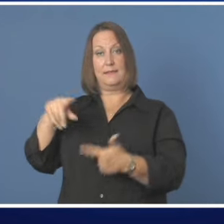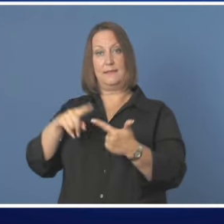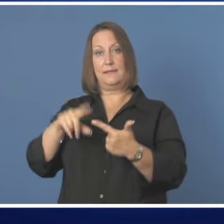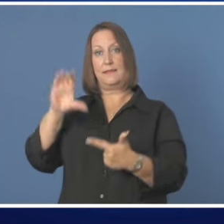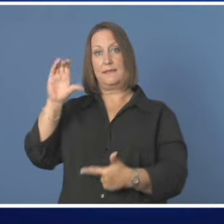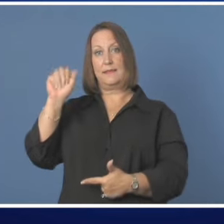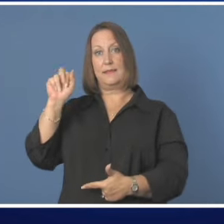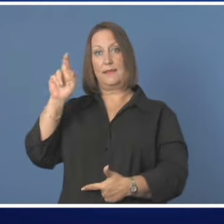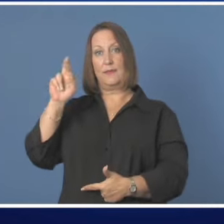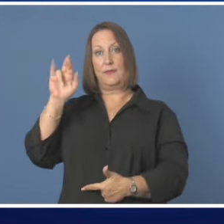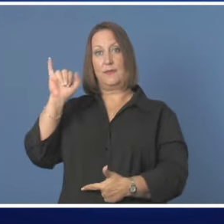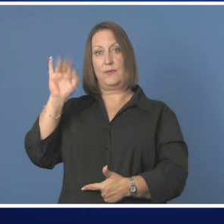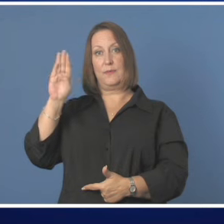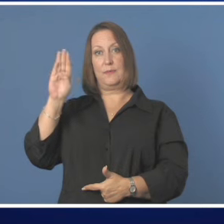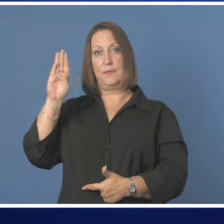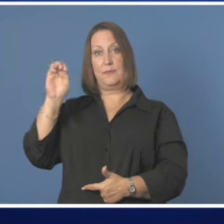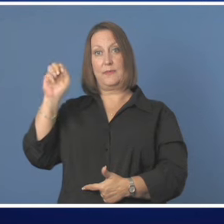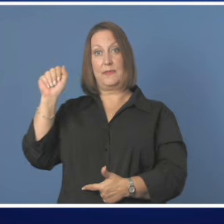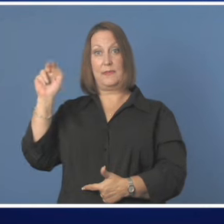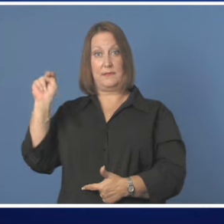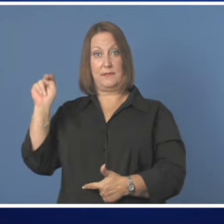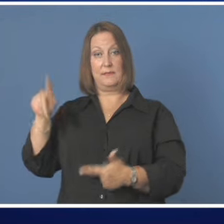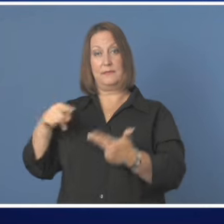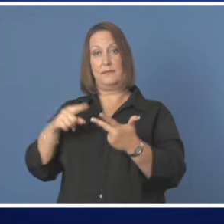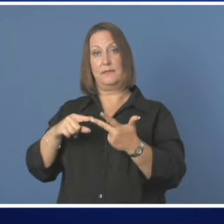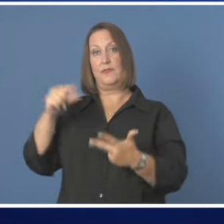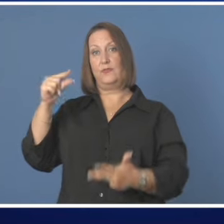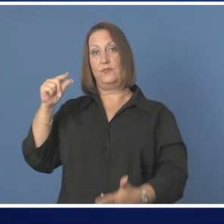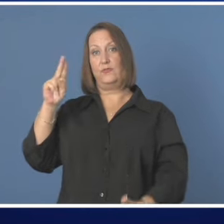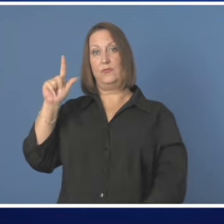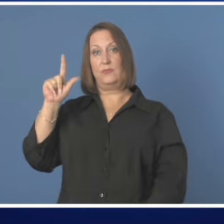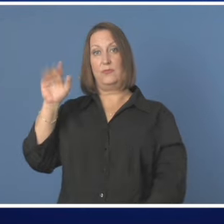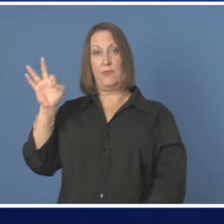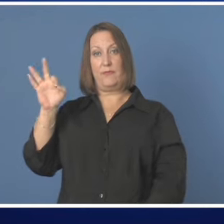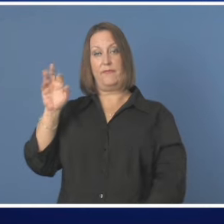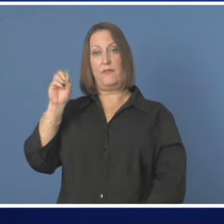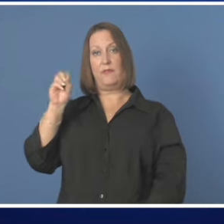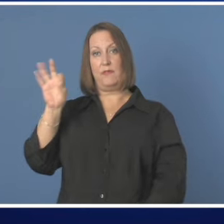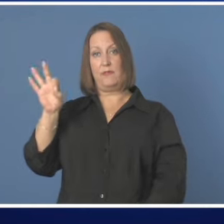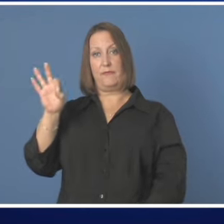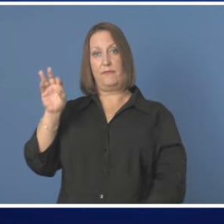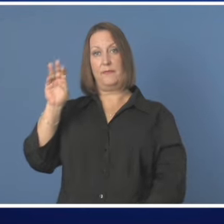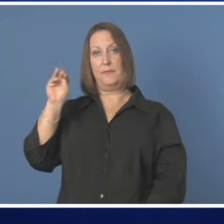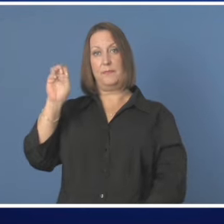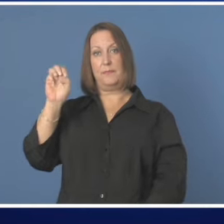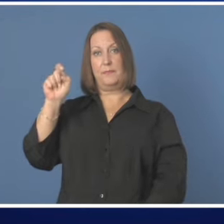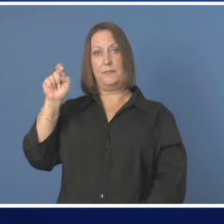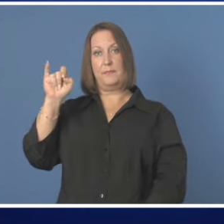About 6 of these typically strengthen enough to become hurricanes.